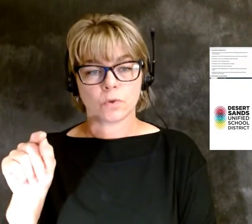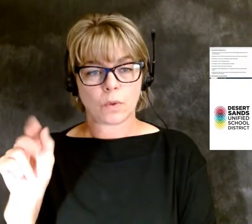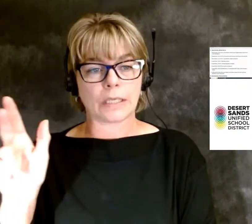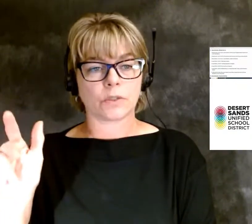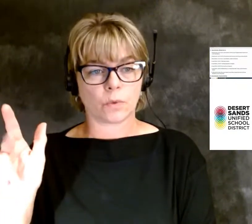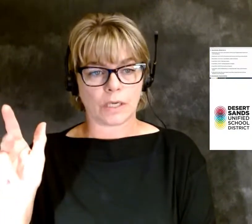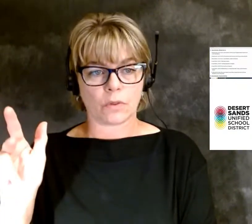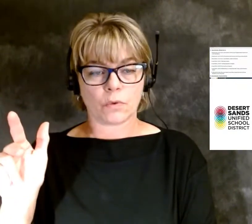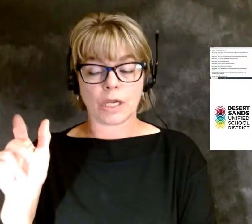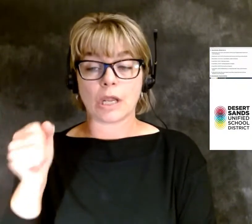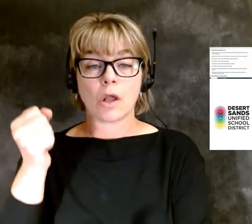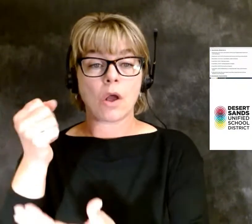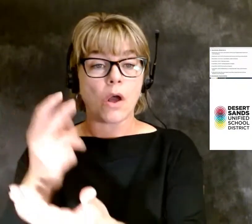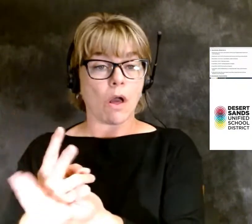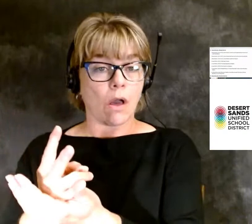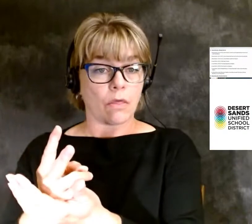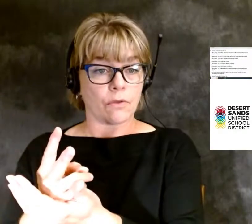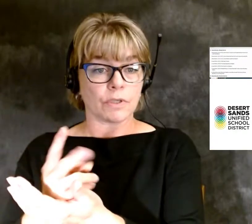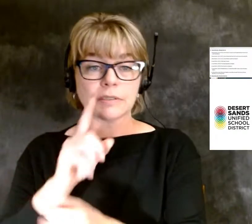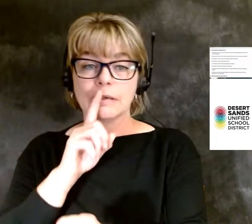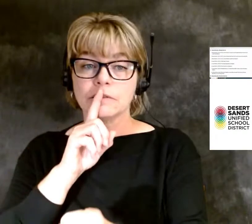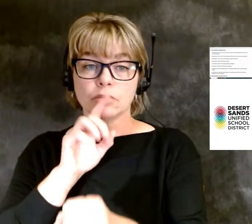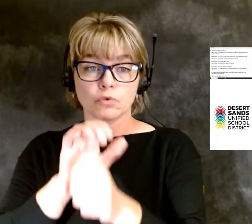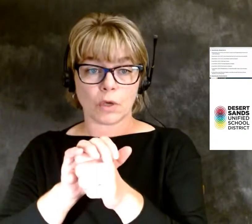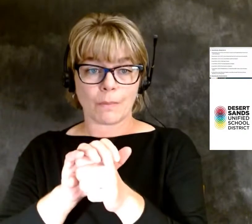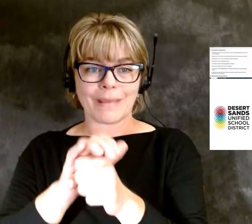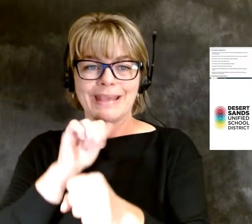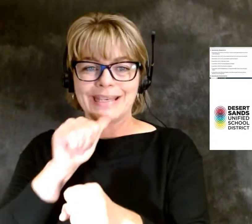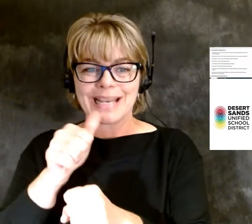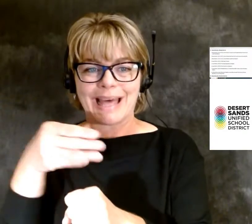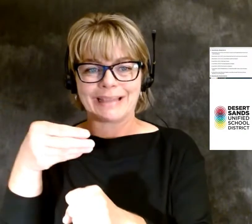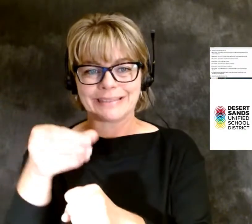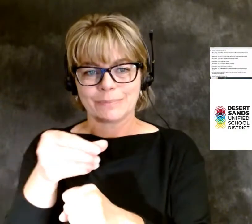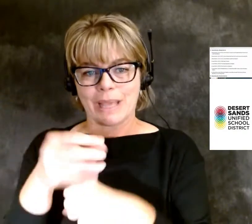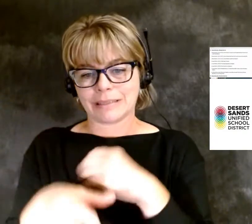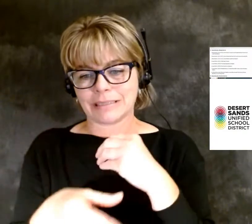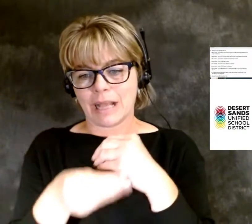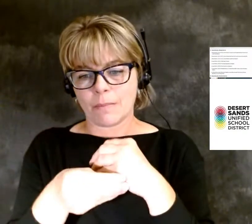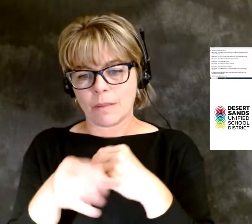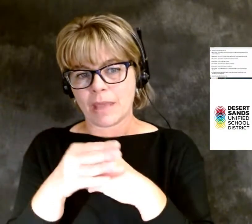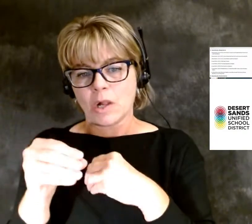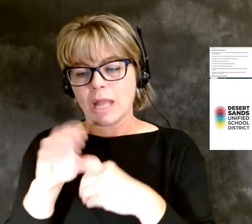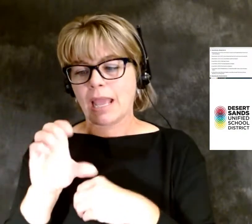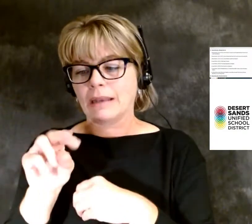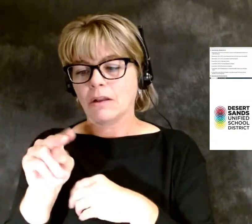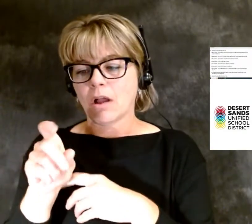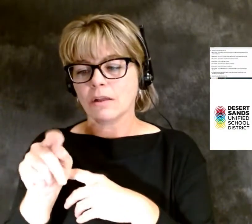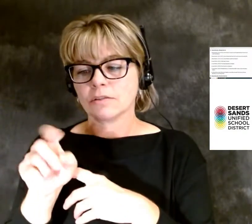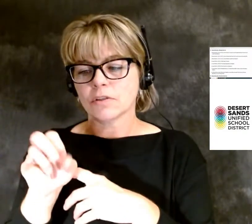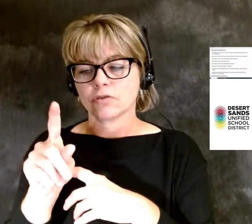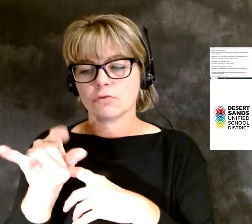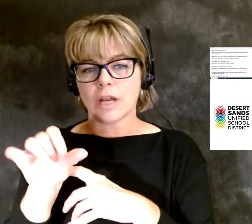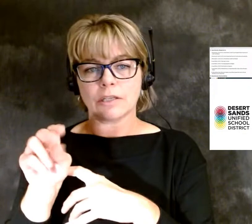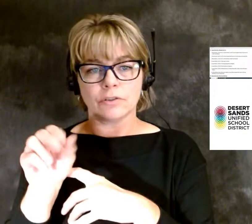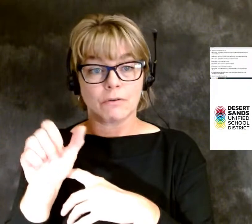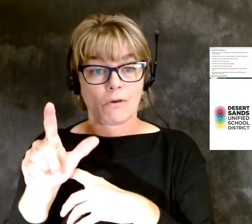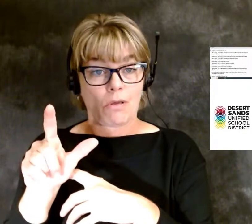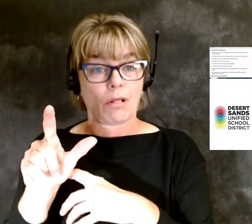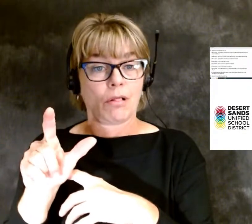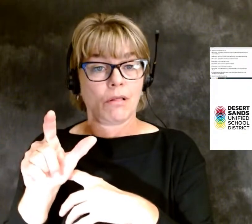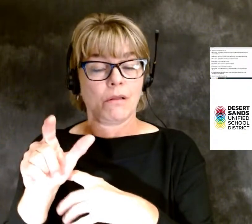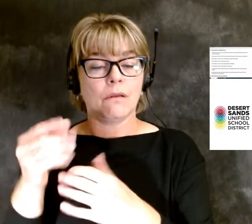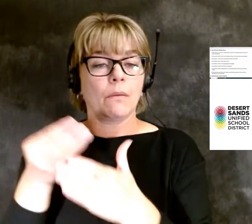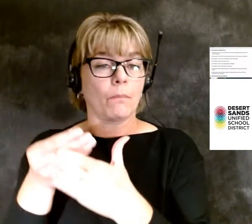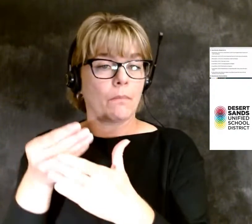35-2022-2023, authorization to commit unspent supplemental and concentrational grant fund balances. Is there a motion